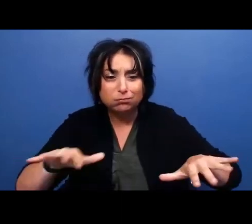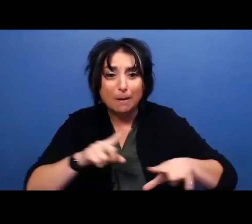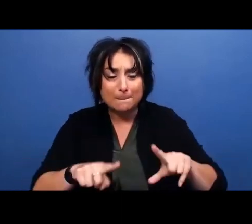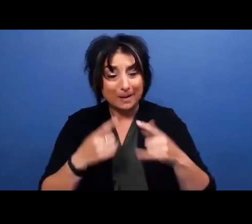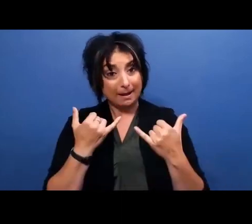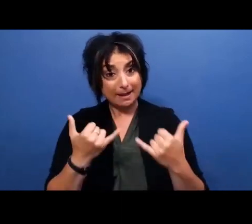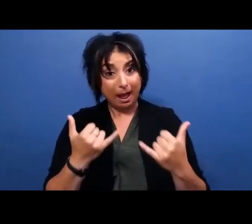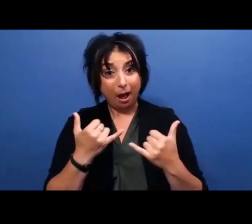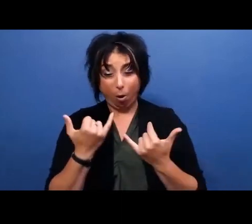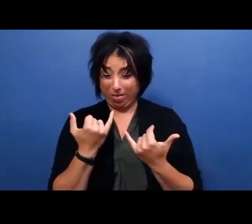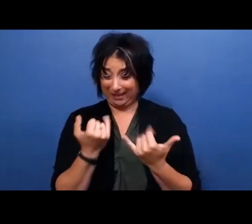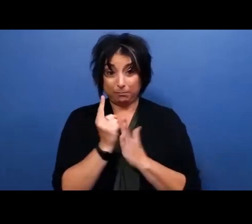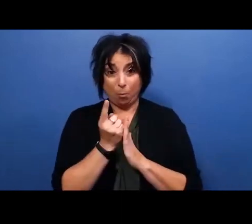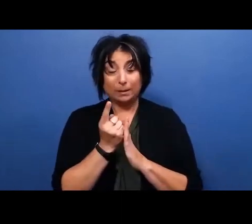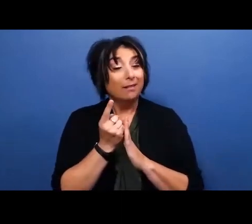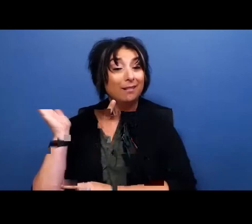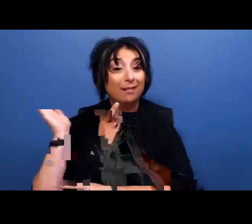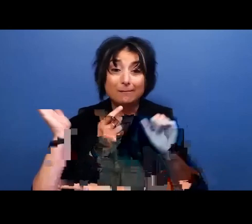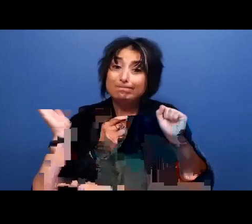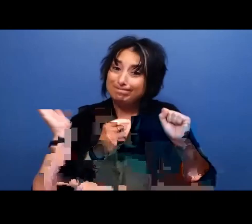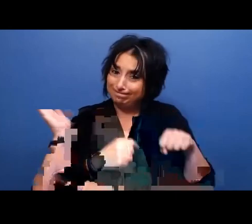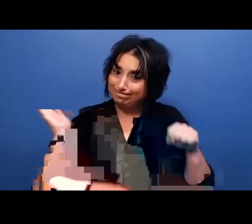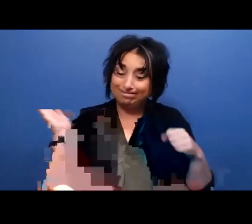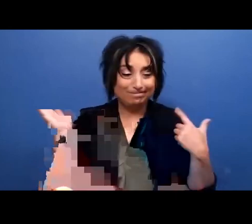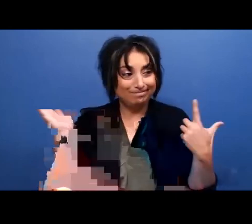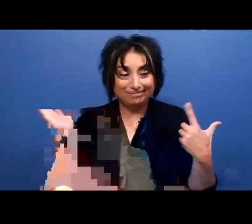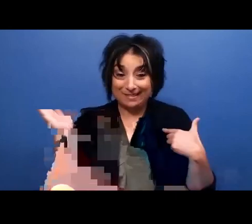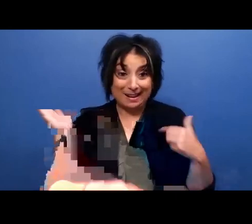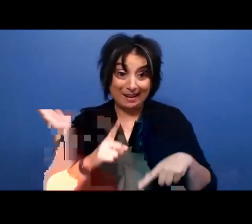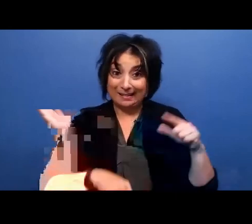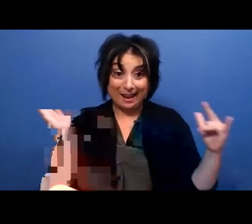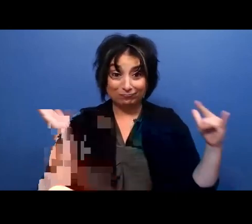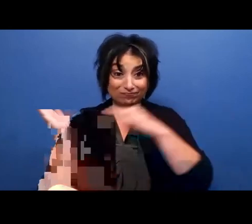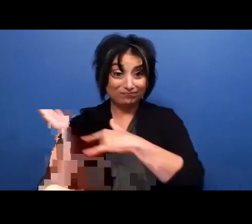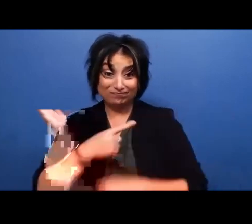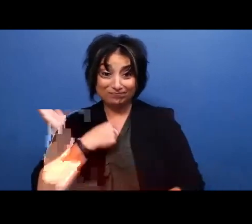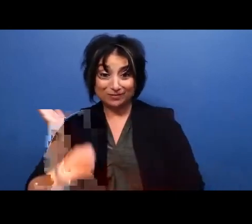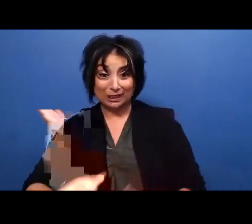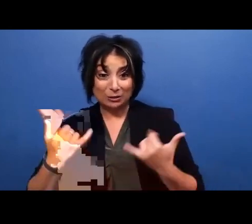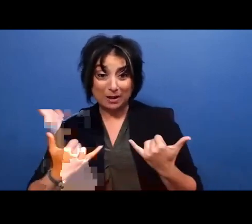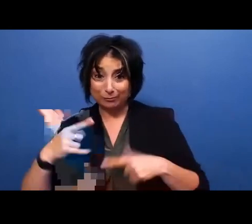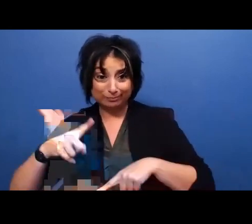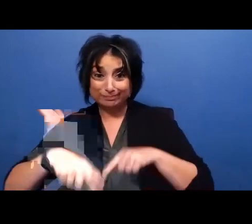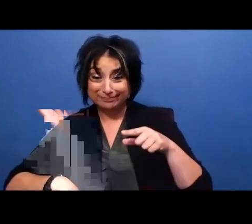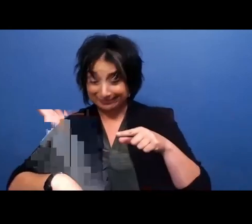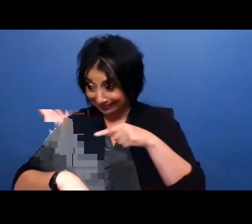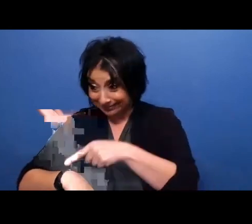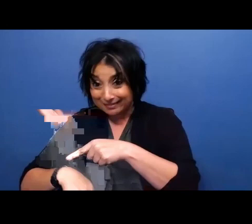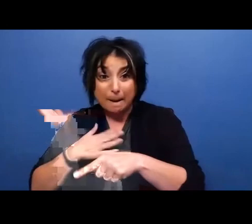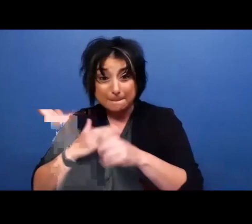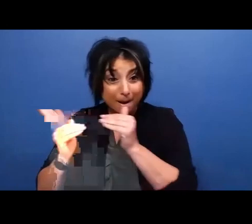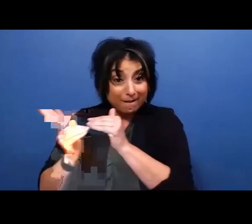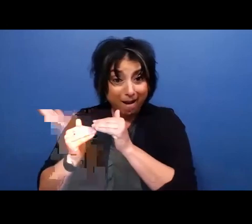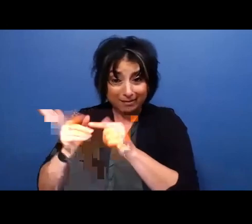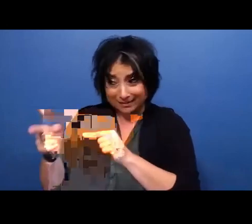say, yes, I can't get on a plane to China. And my colleagues from China that we want